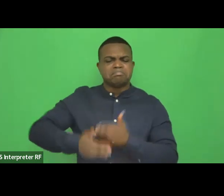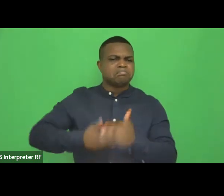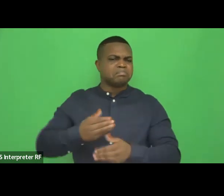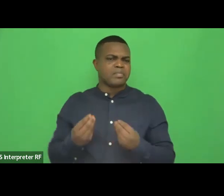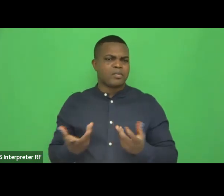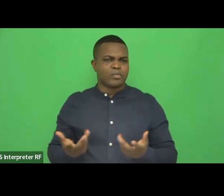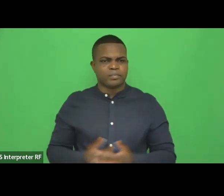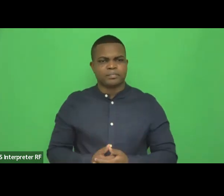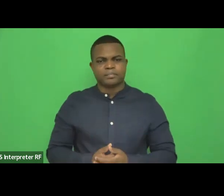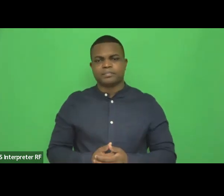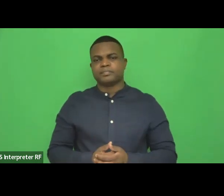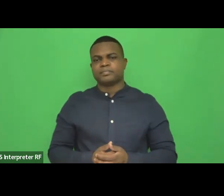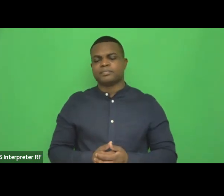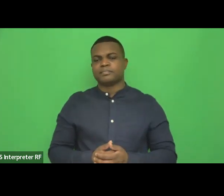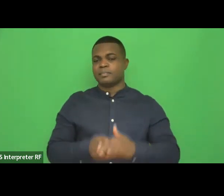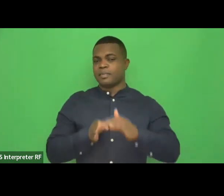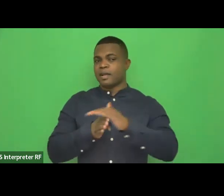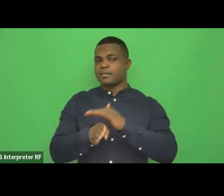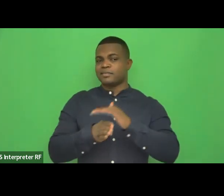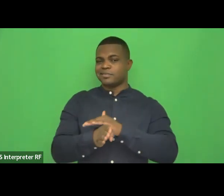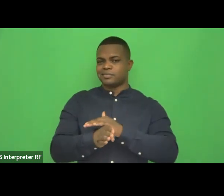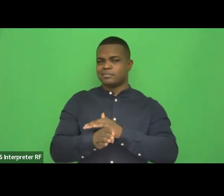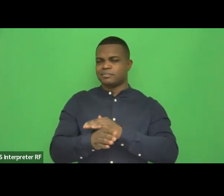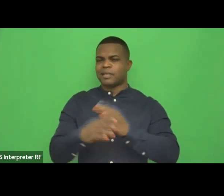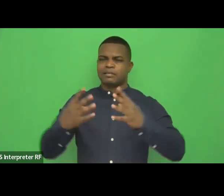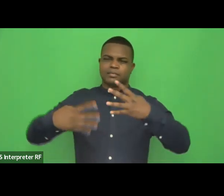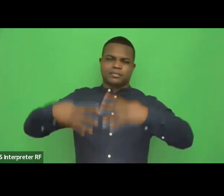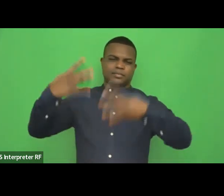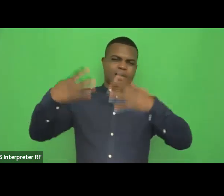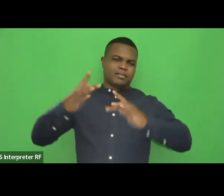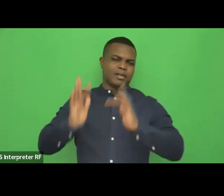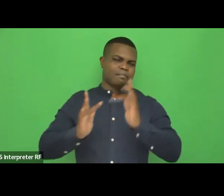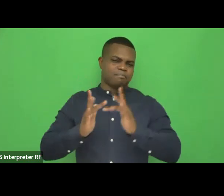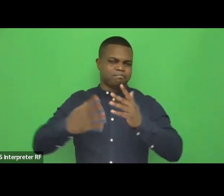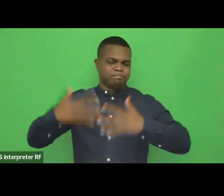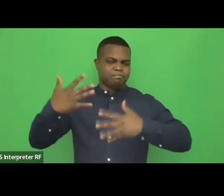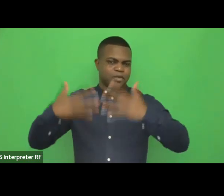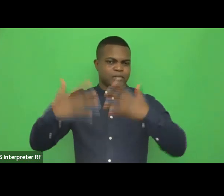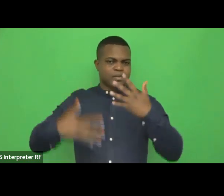So I'll make this full screen and start the video playing. This is a short video.